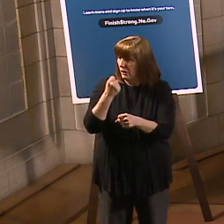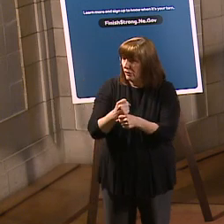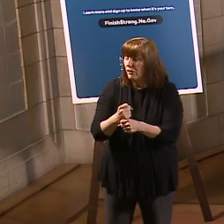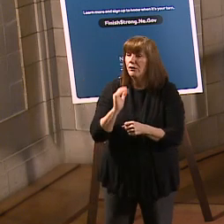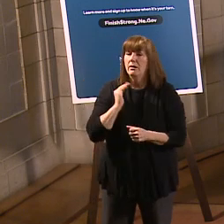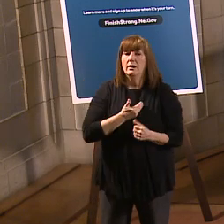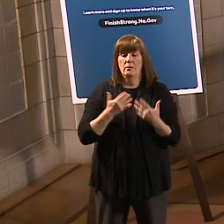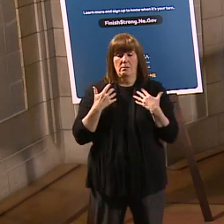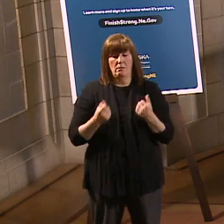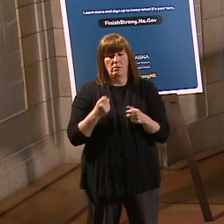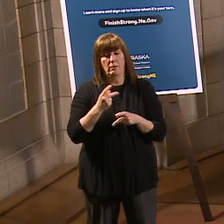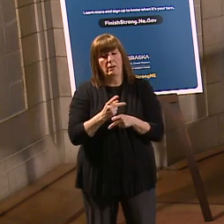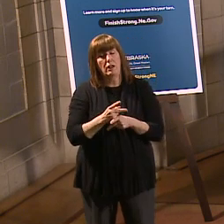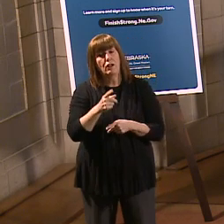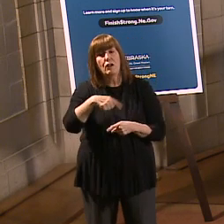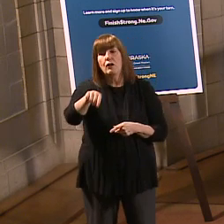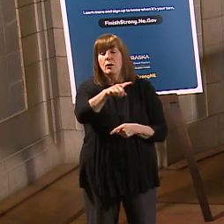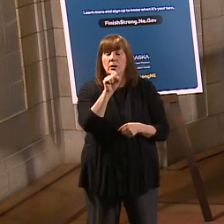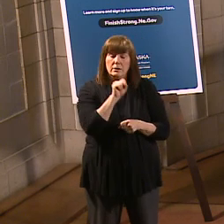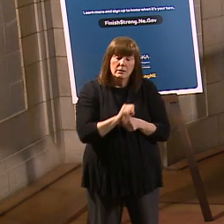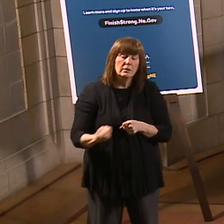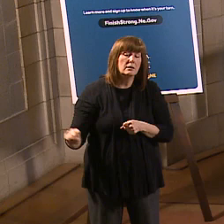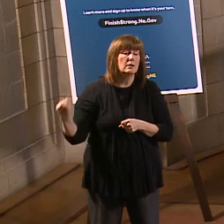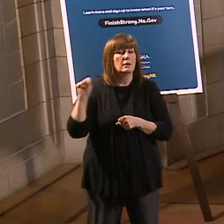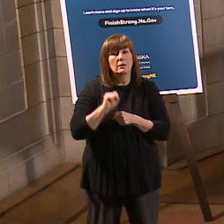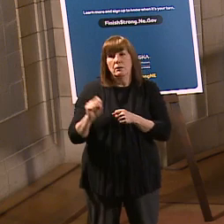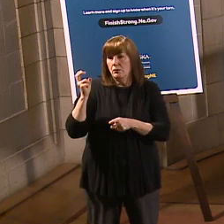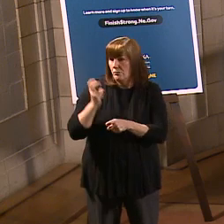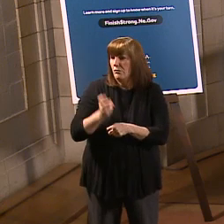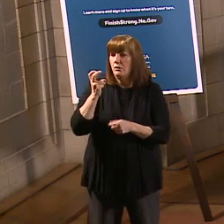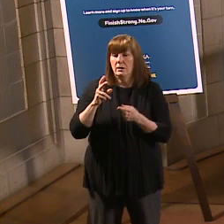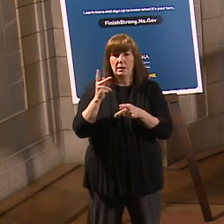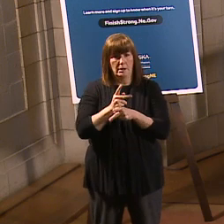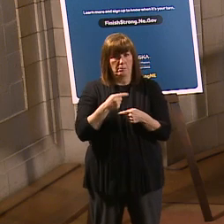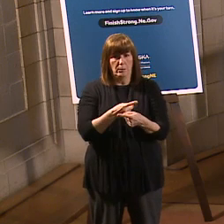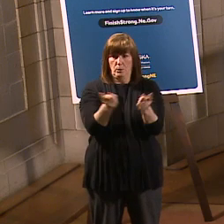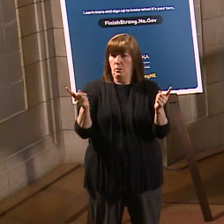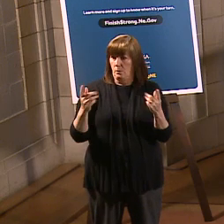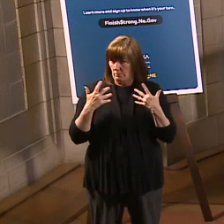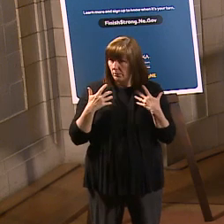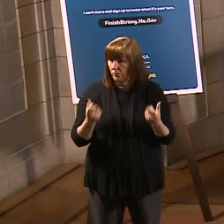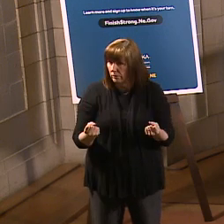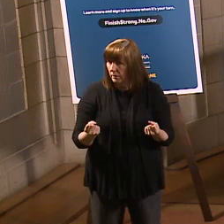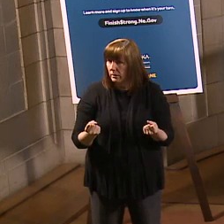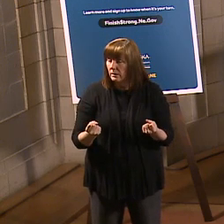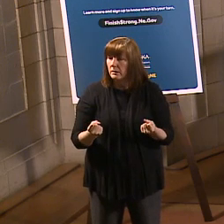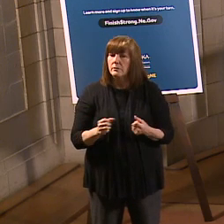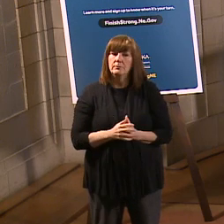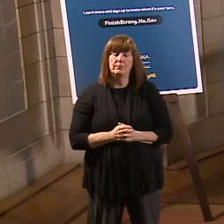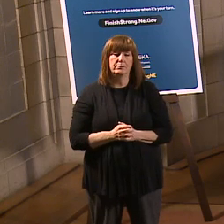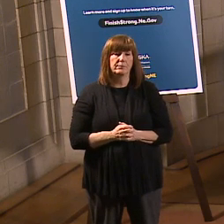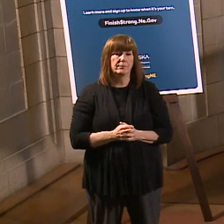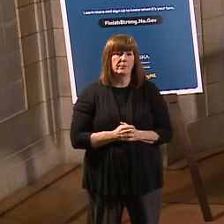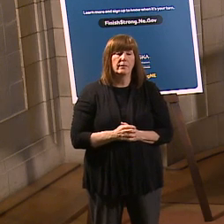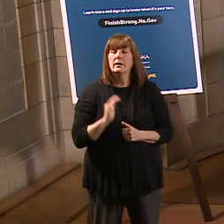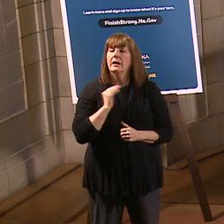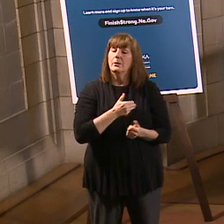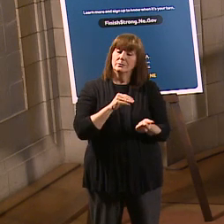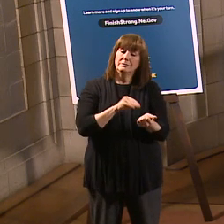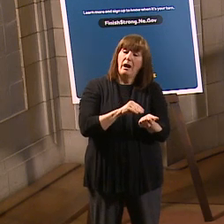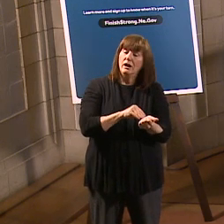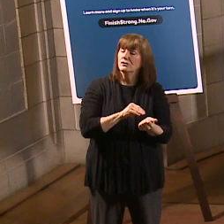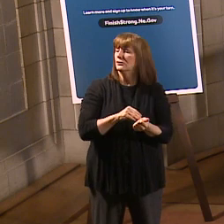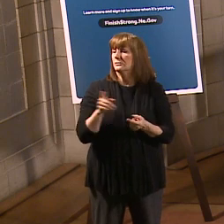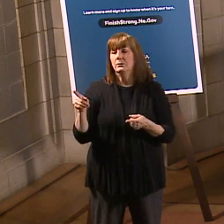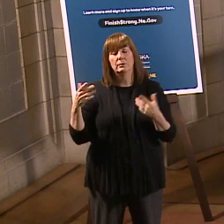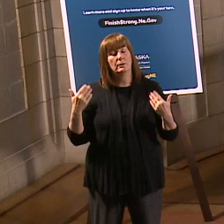that our healthcare professionals have worked very, very hard to keep Nebraskans healthy and to get them back on their feet. And our doctors have just